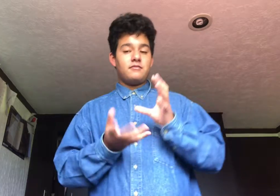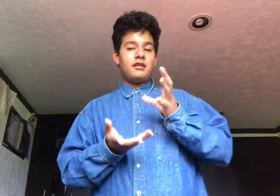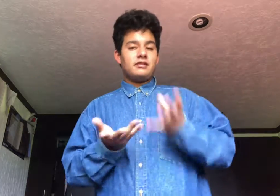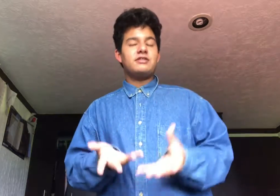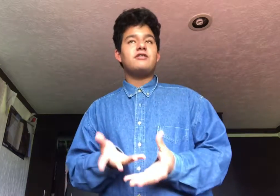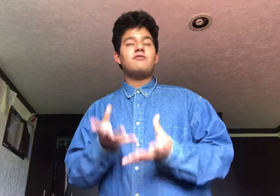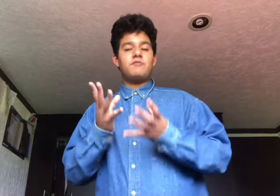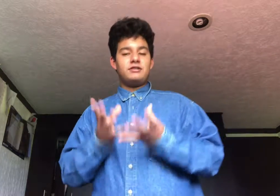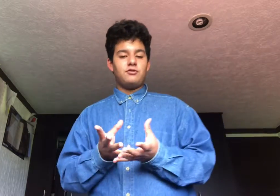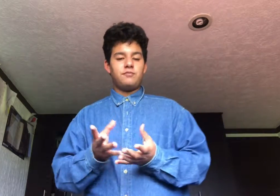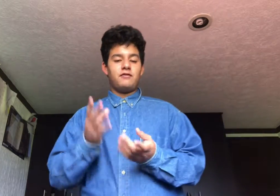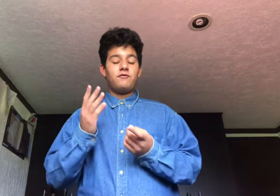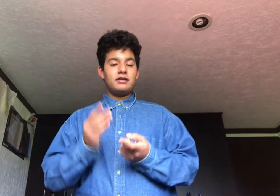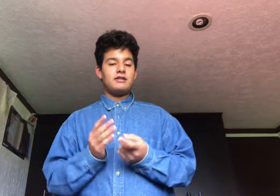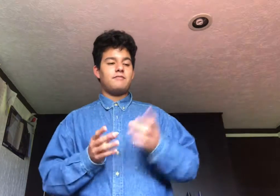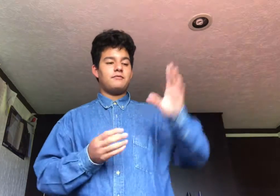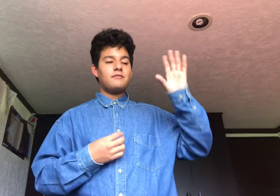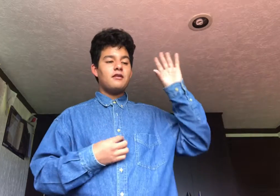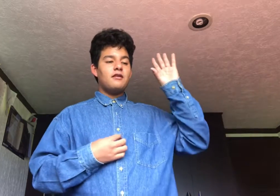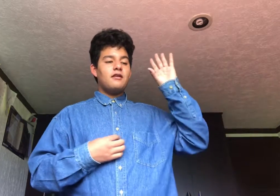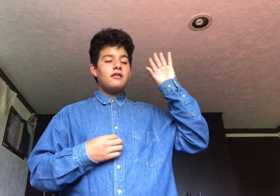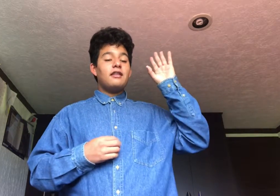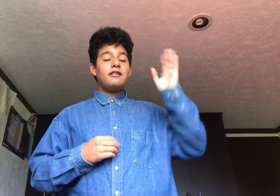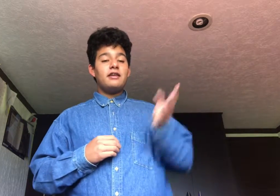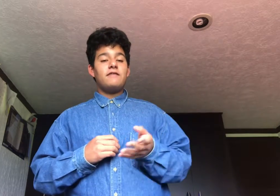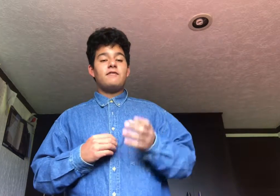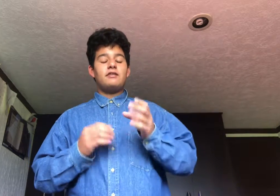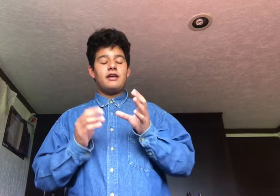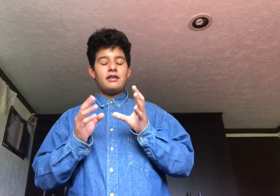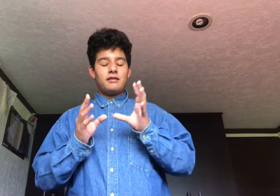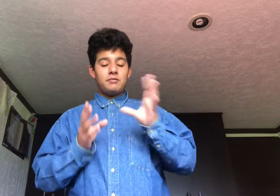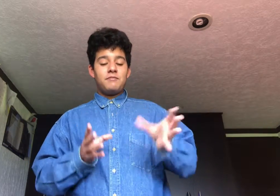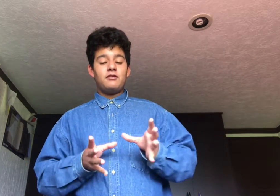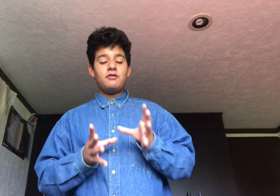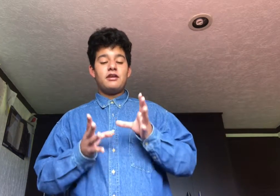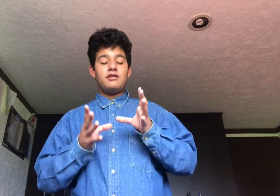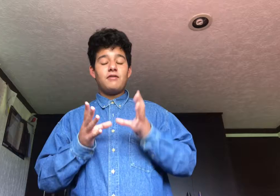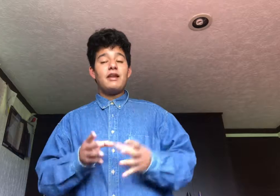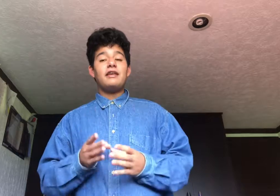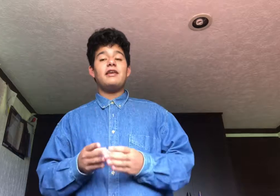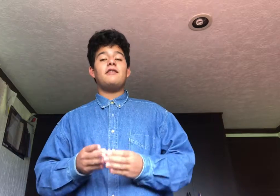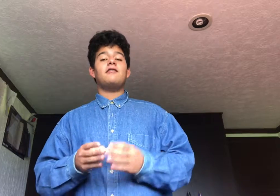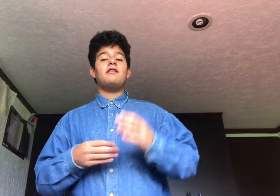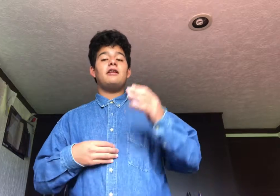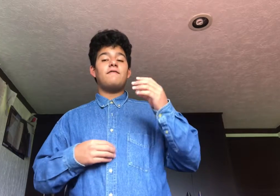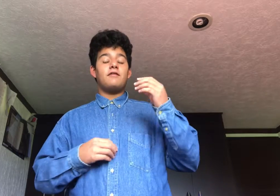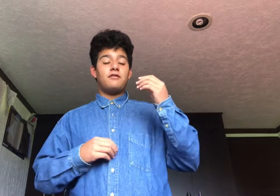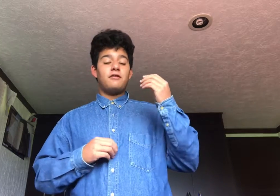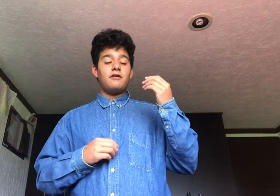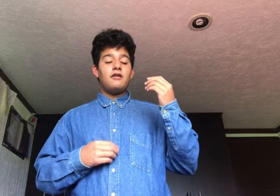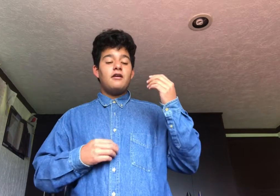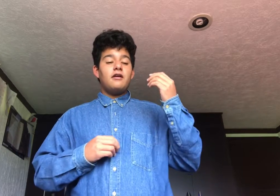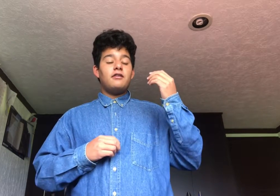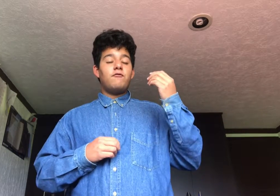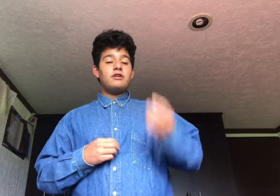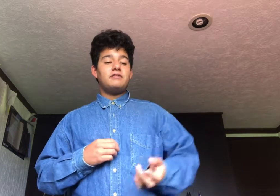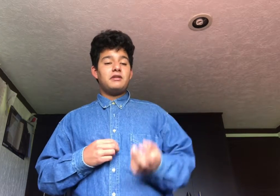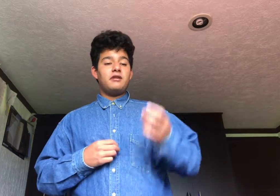the genre of dystopia. For example, the people in United Kingdom live under the regimen of